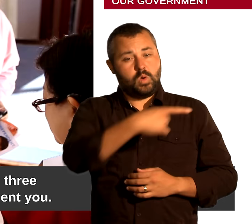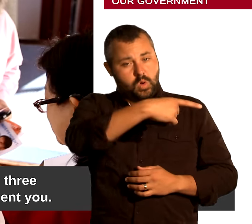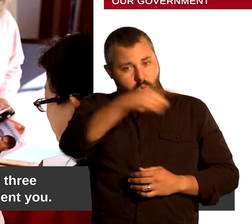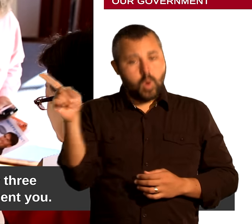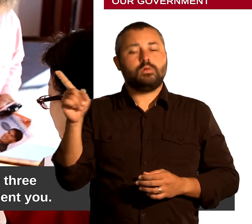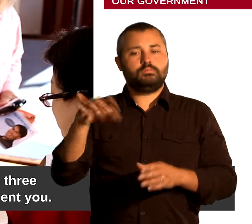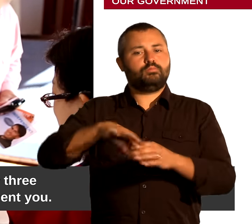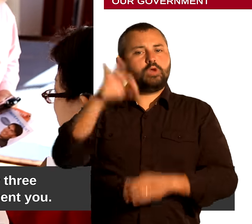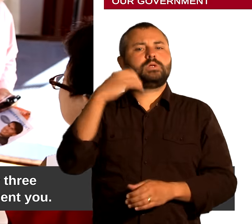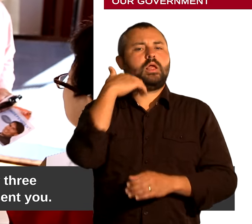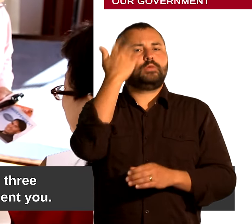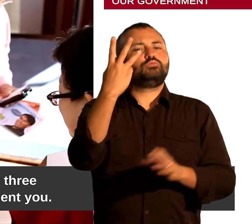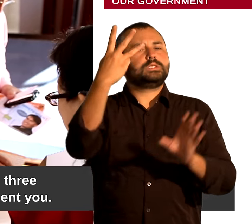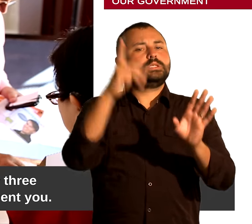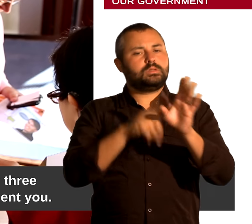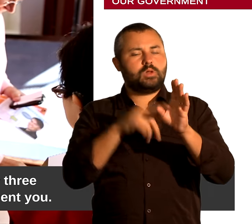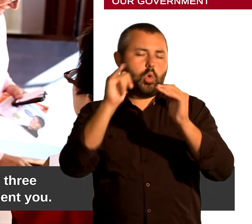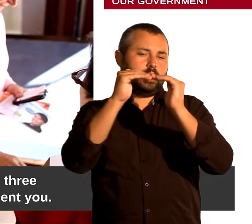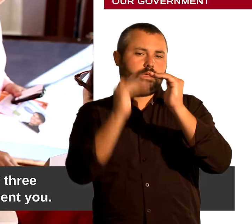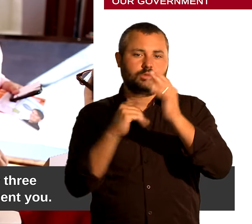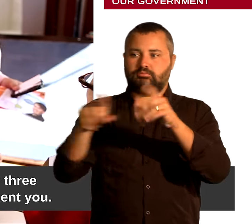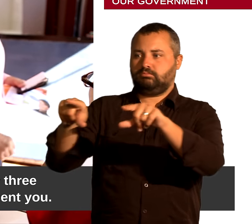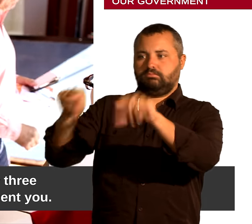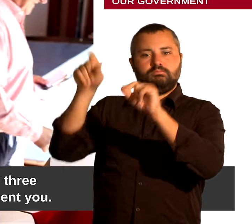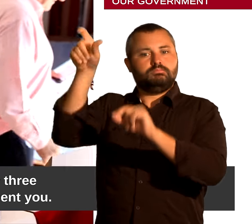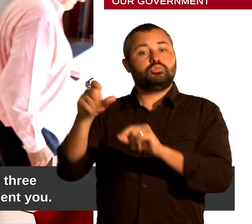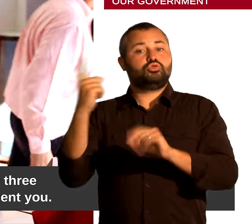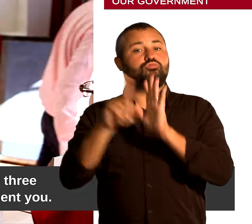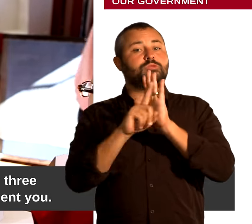You vote at least every three years for who will represent you.